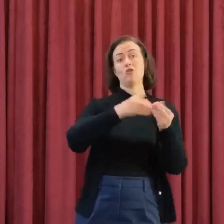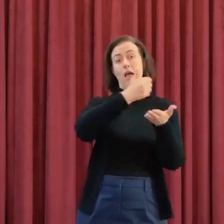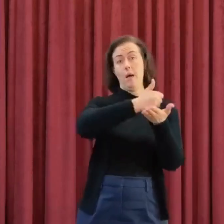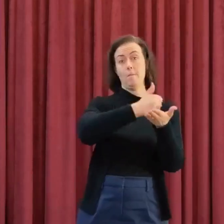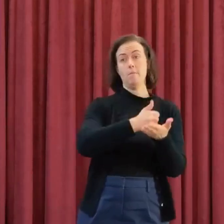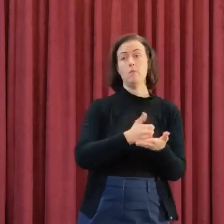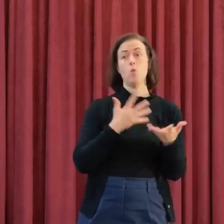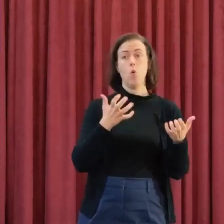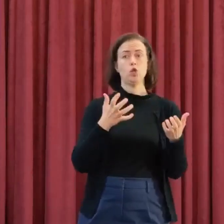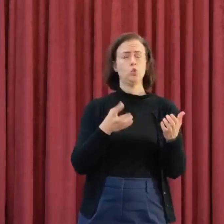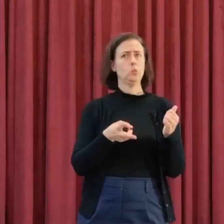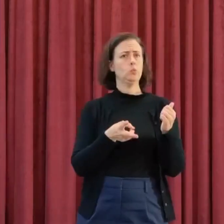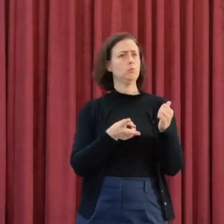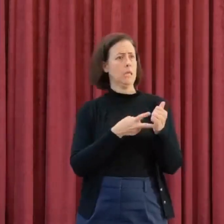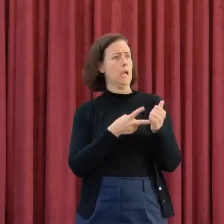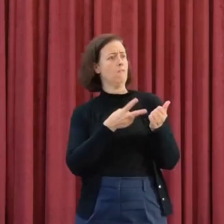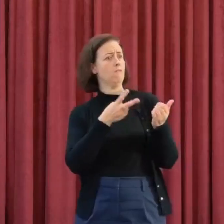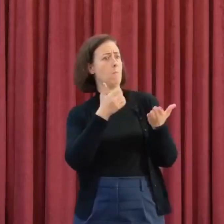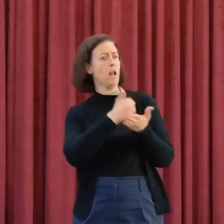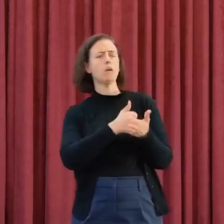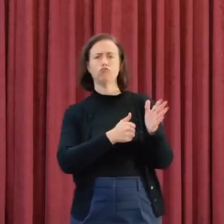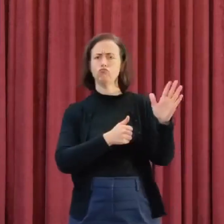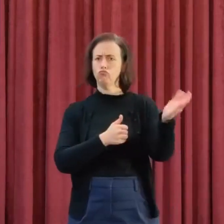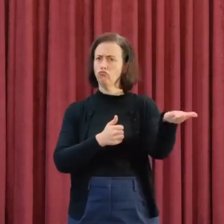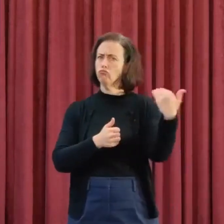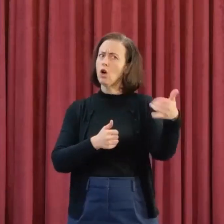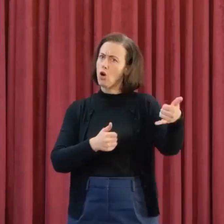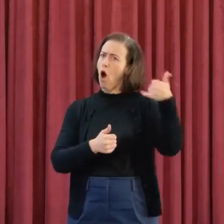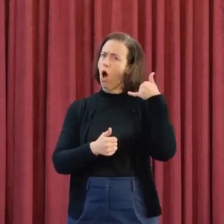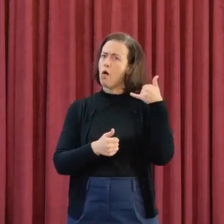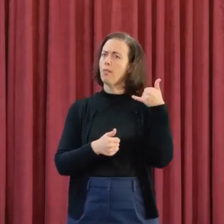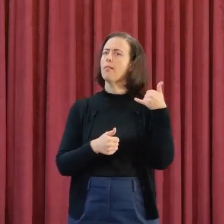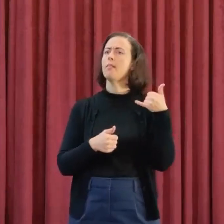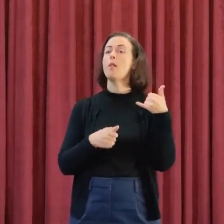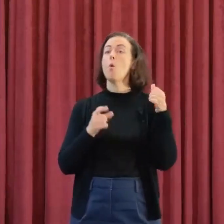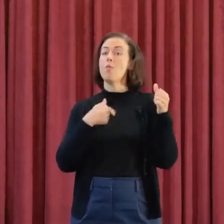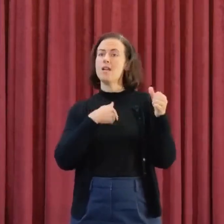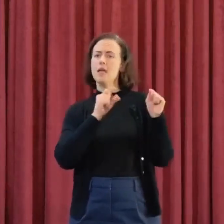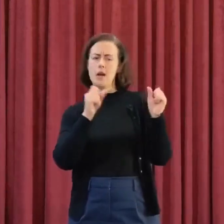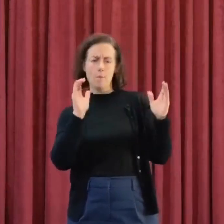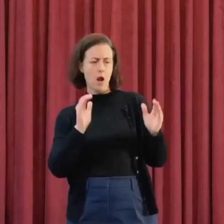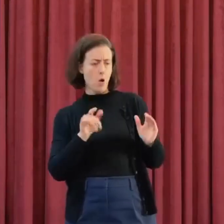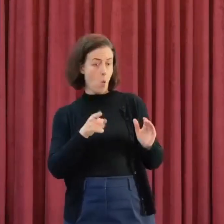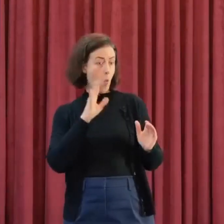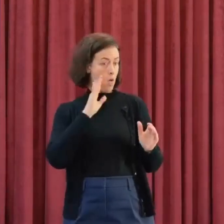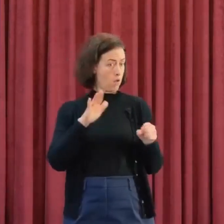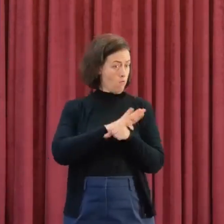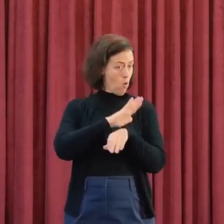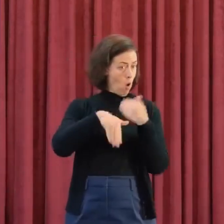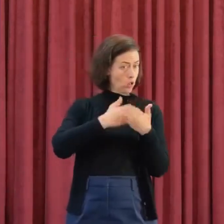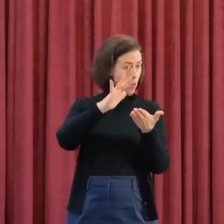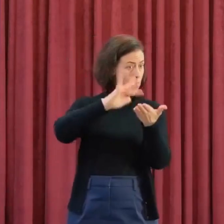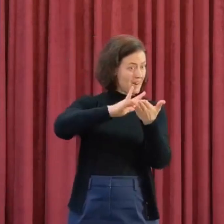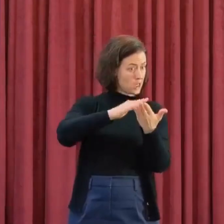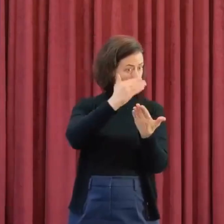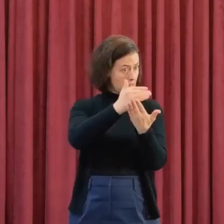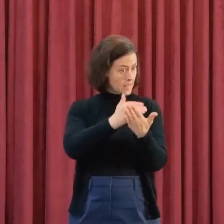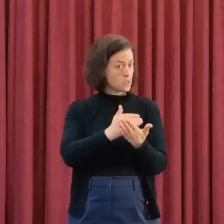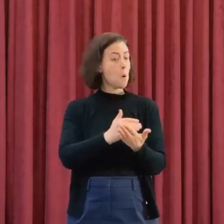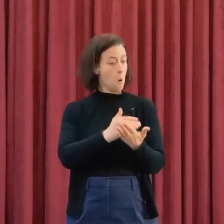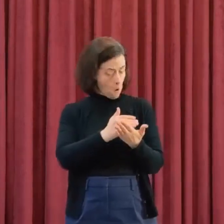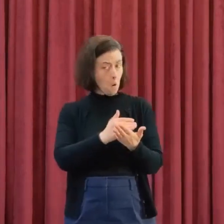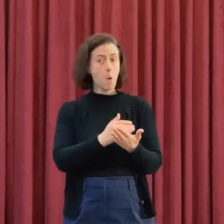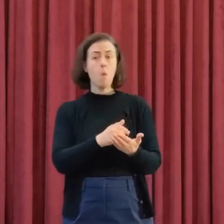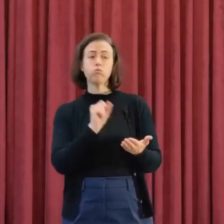save money, please give us a call. We can check if these plans cover all your medications, and then if it does, and